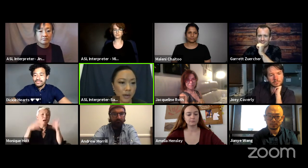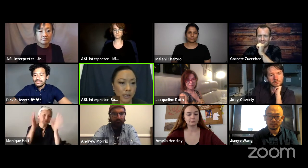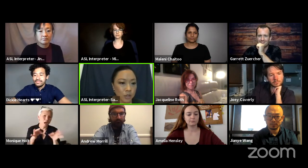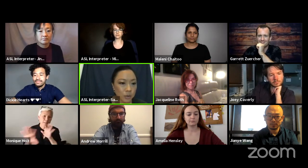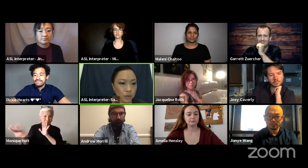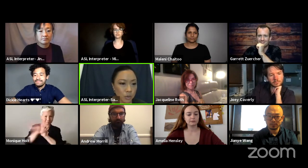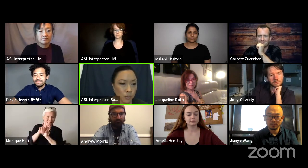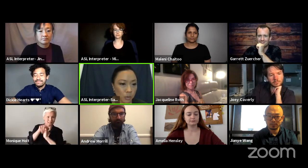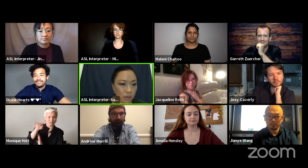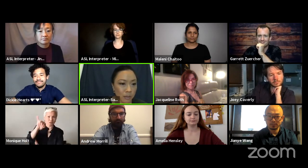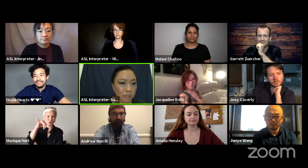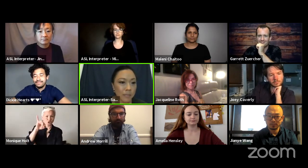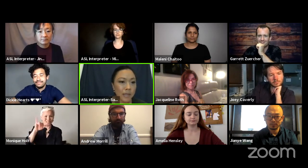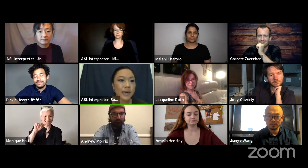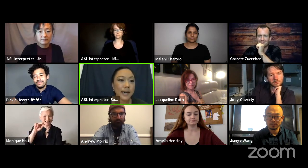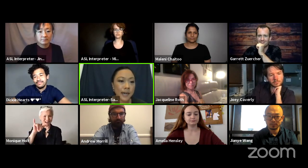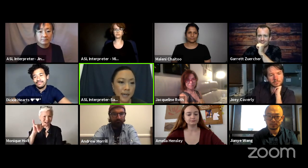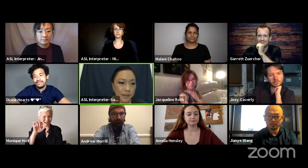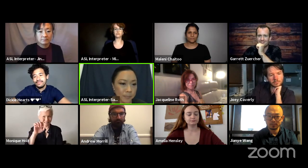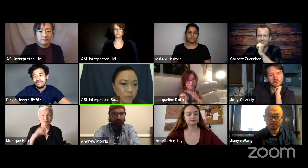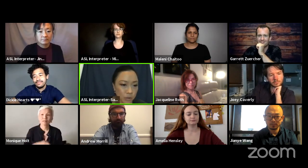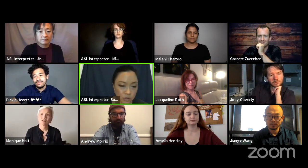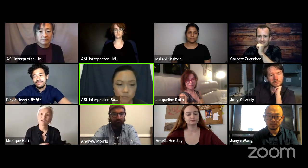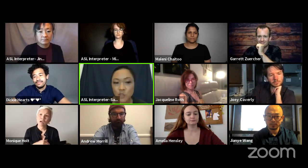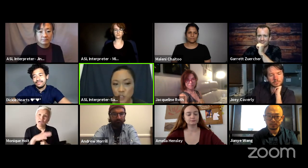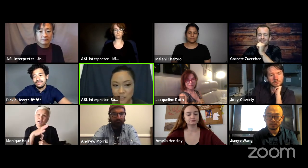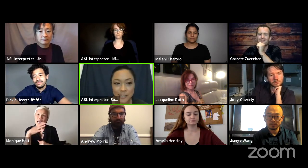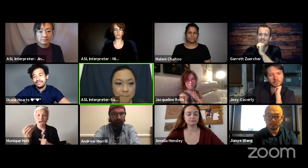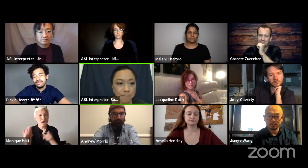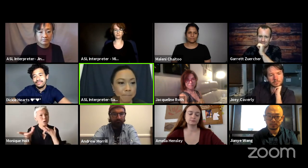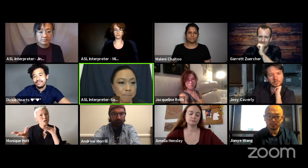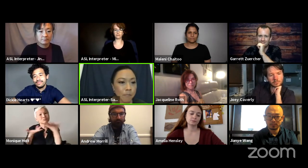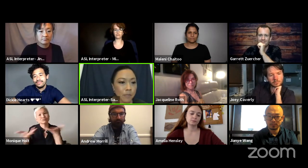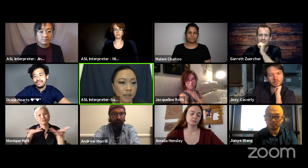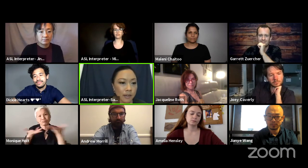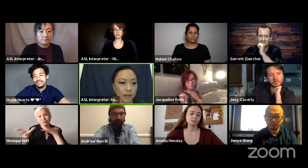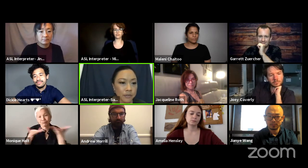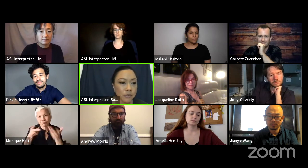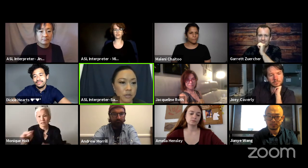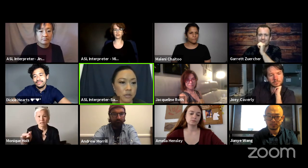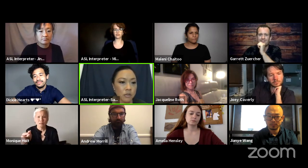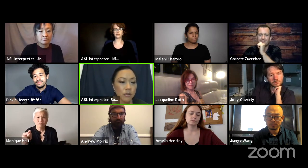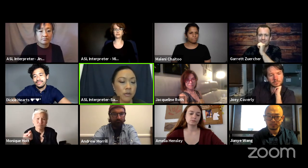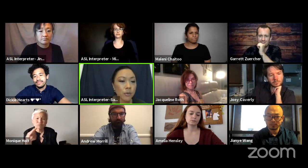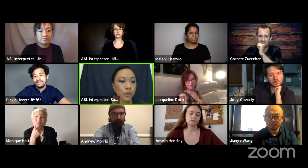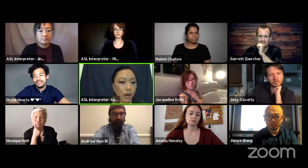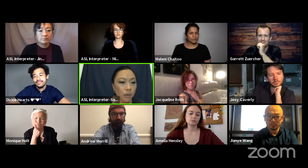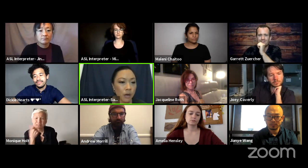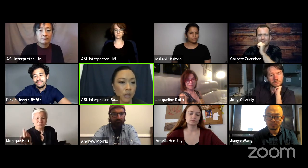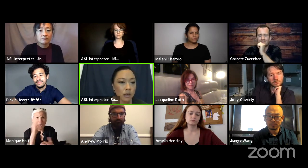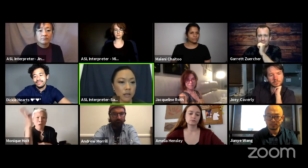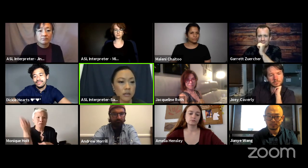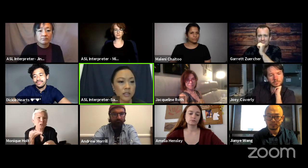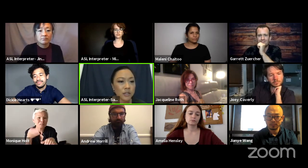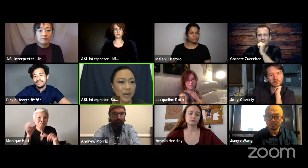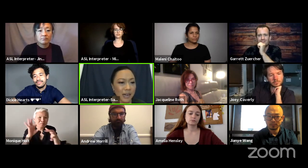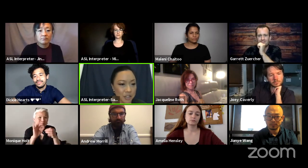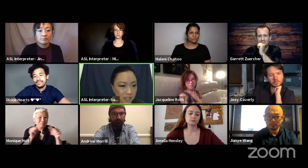had chosen to work with him, with John Ye. And through our